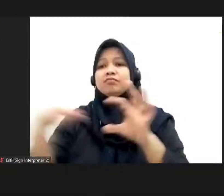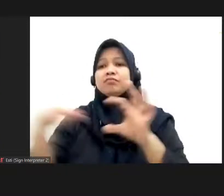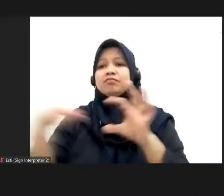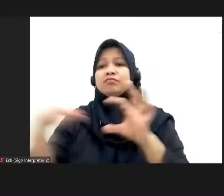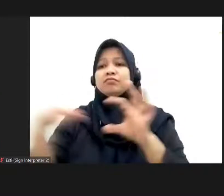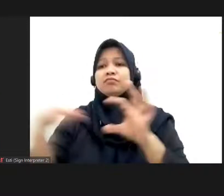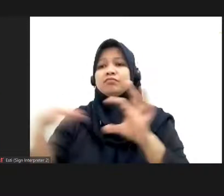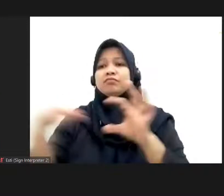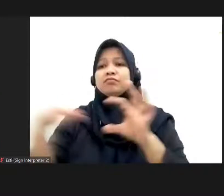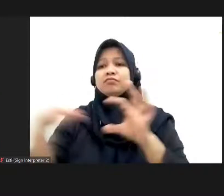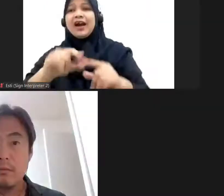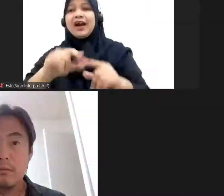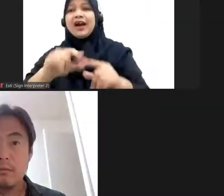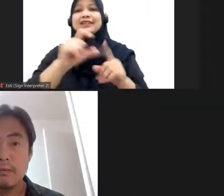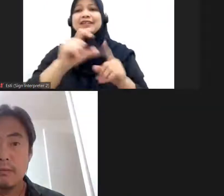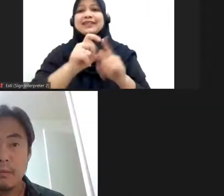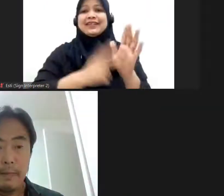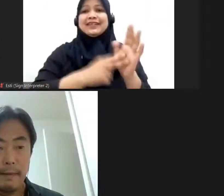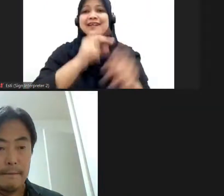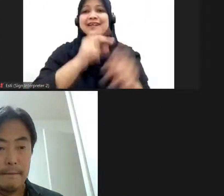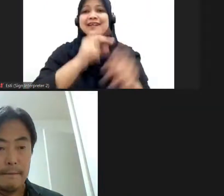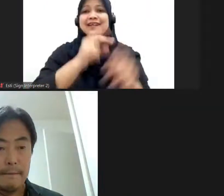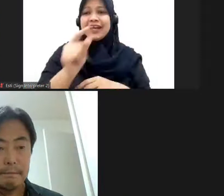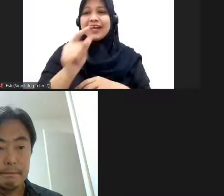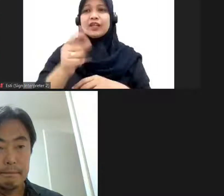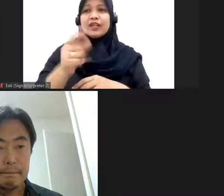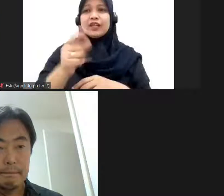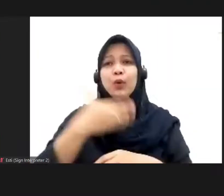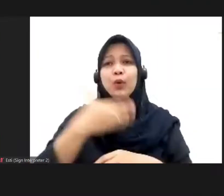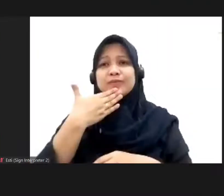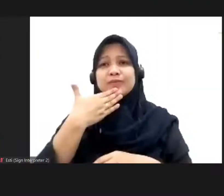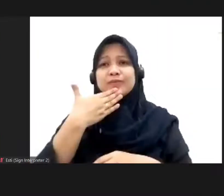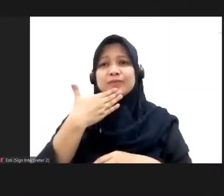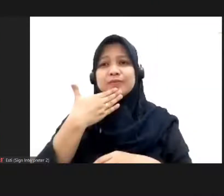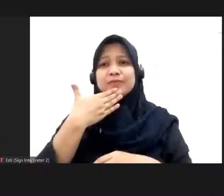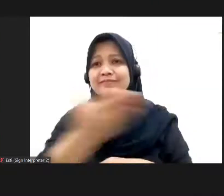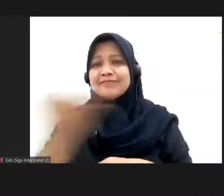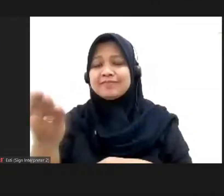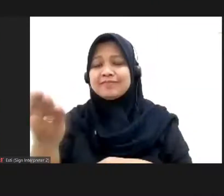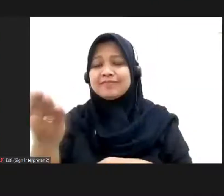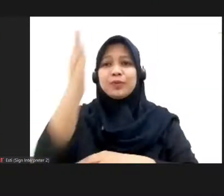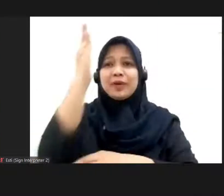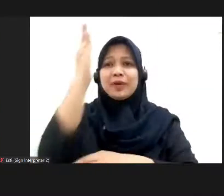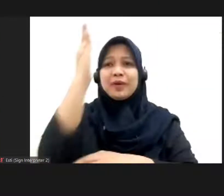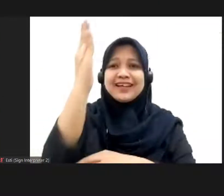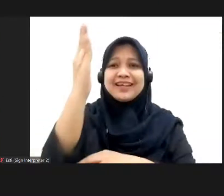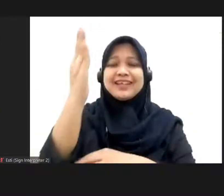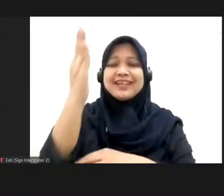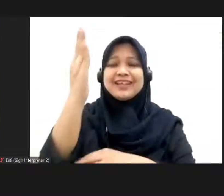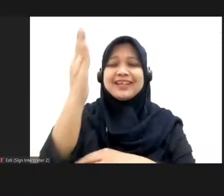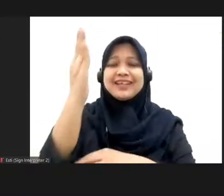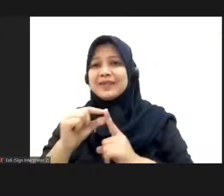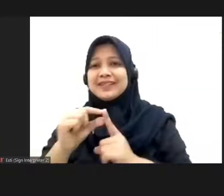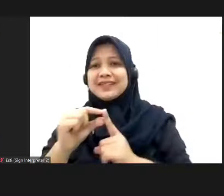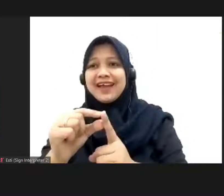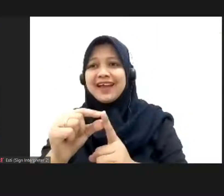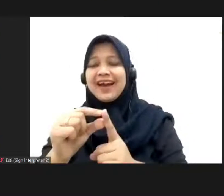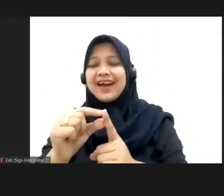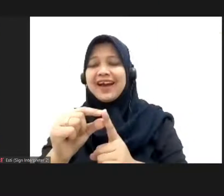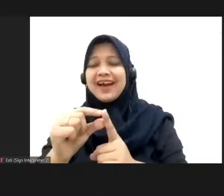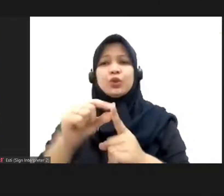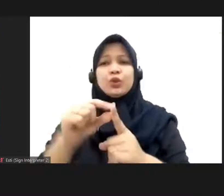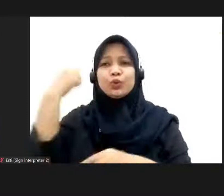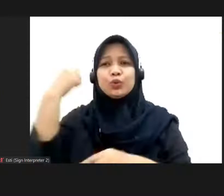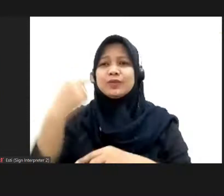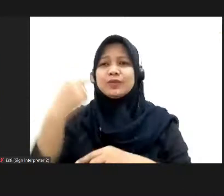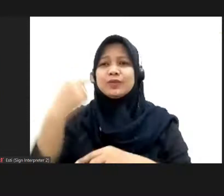Human Initiative, would like to thank to all panelists, participants, and other parties who have a support of the